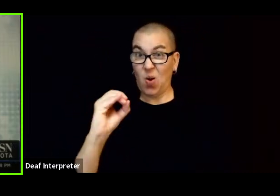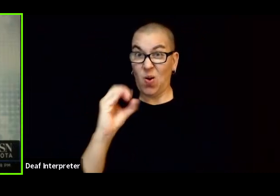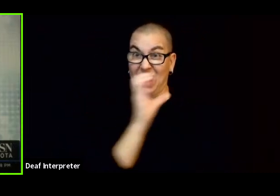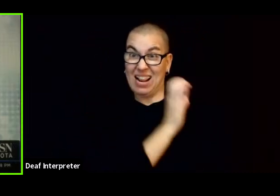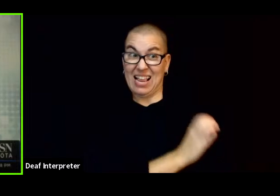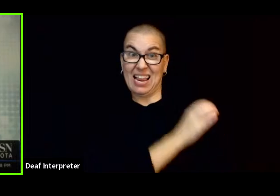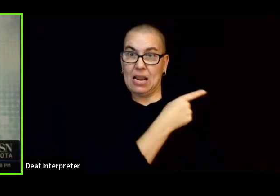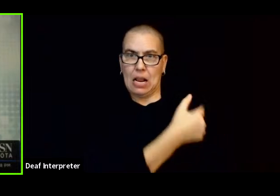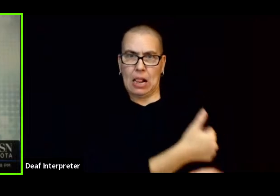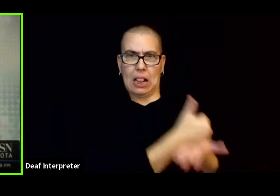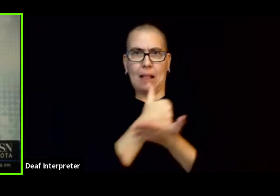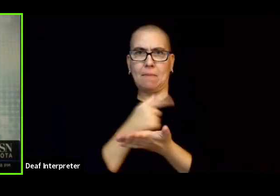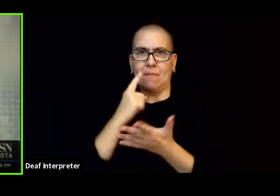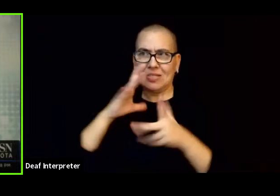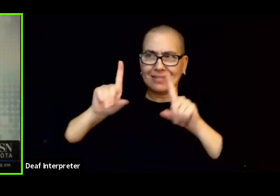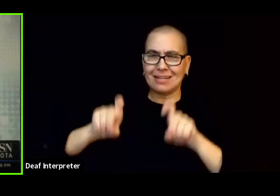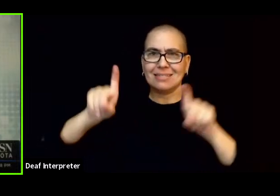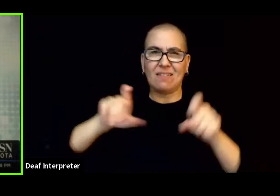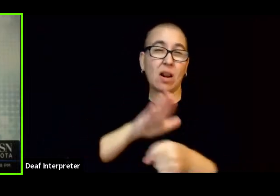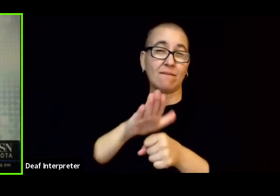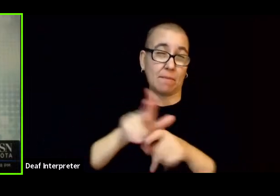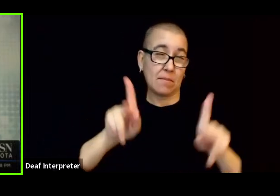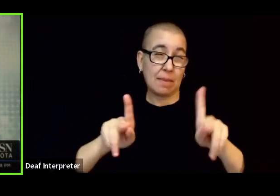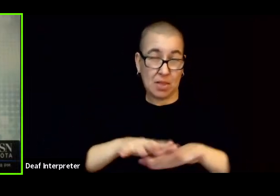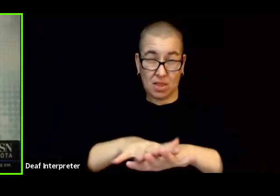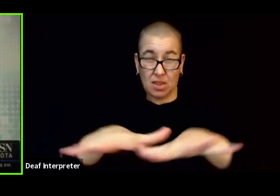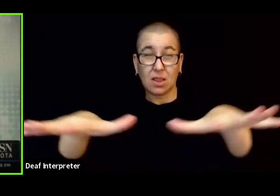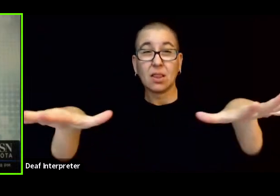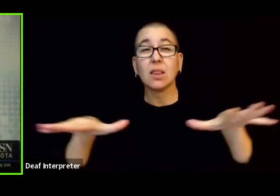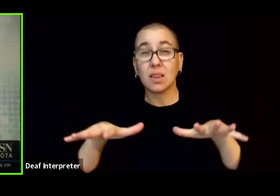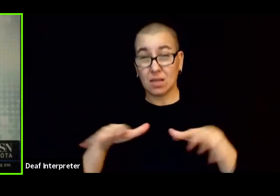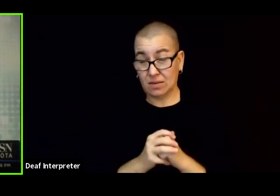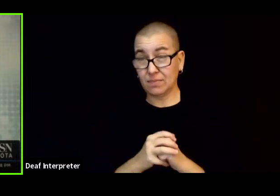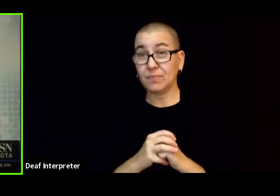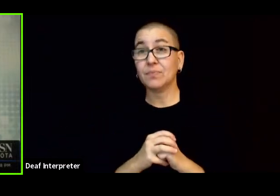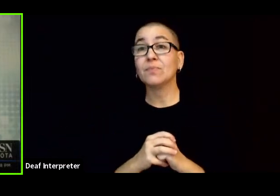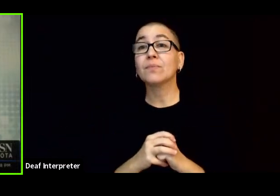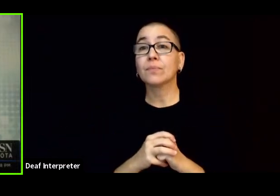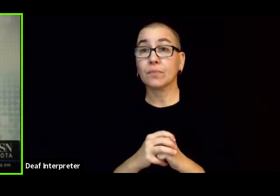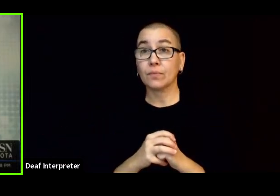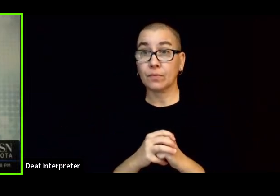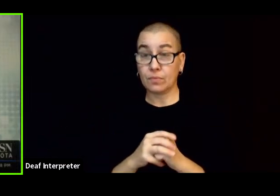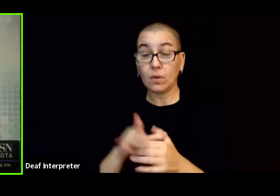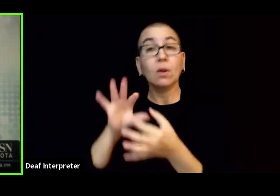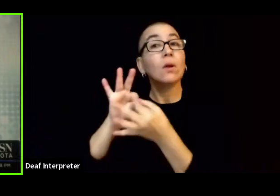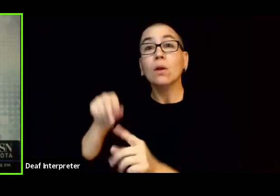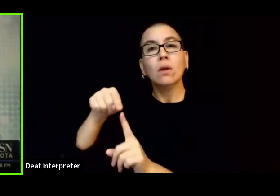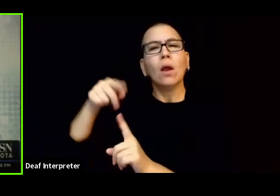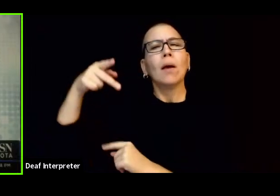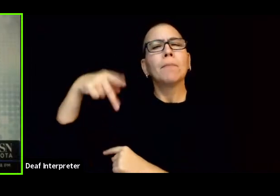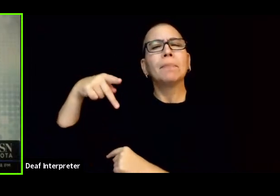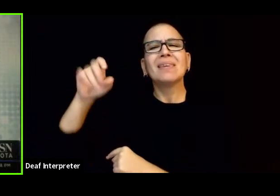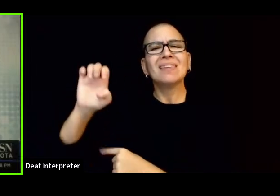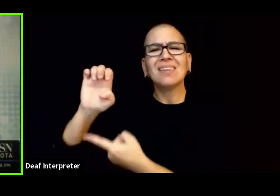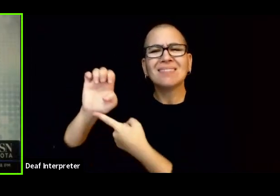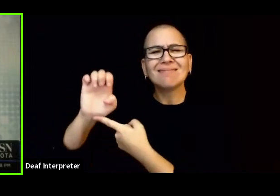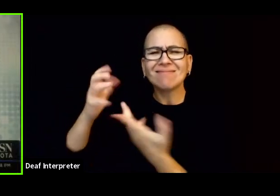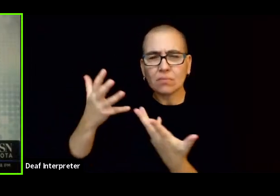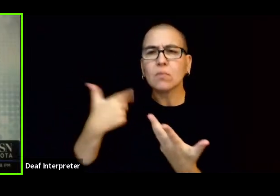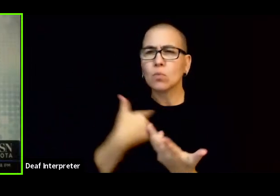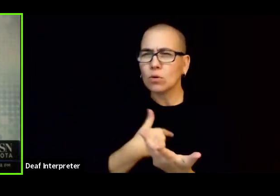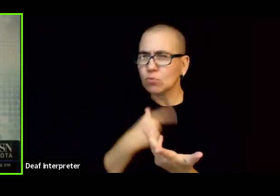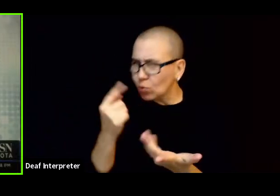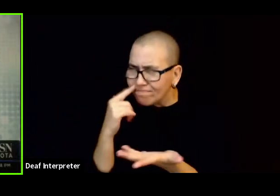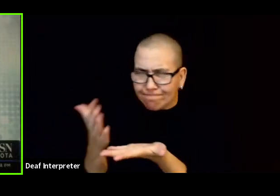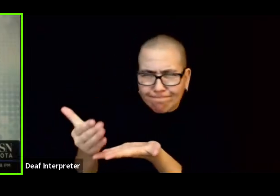of PPE, we are in a continual state of procuring masks, gloves, and gowns. We're working on having an